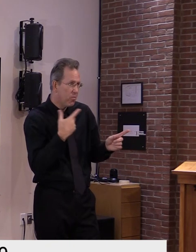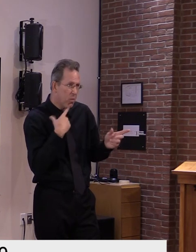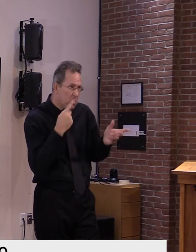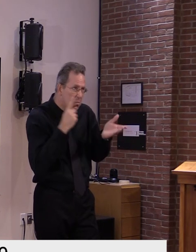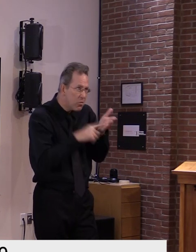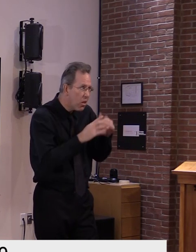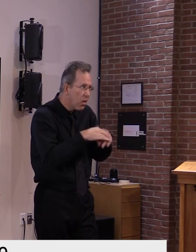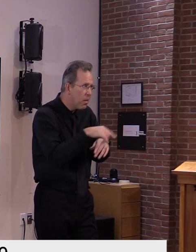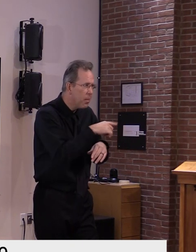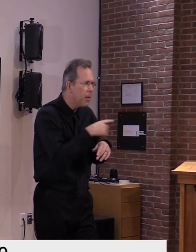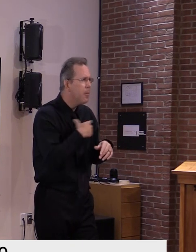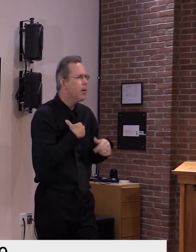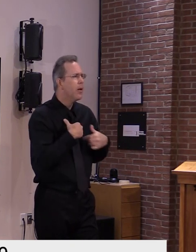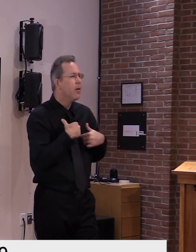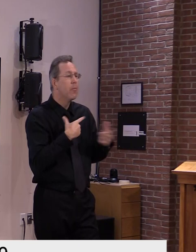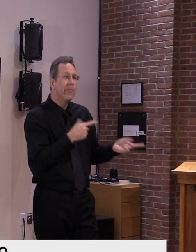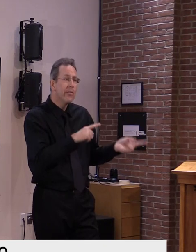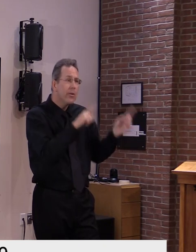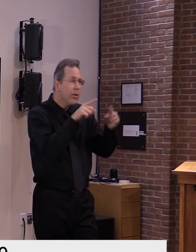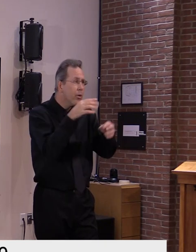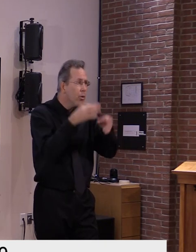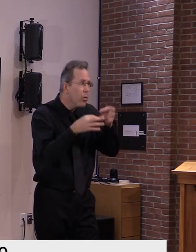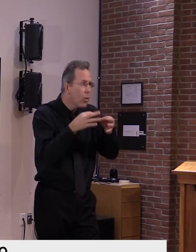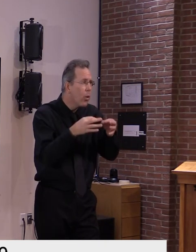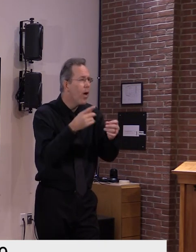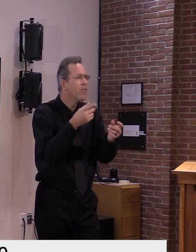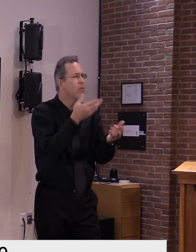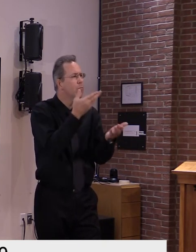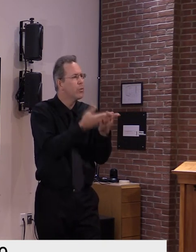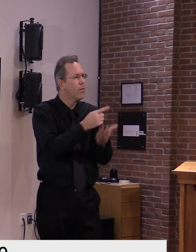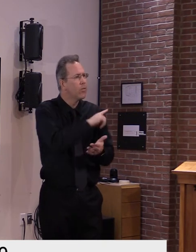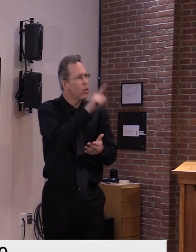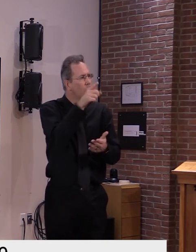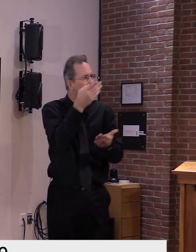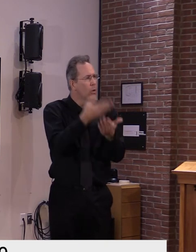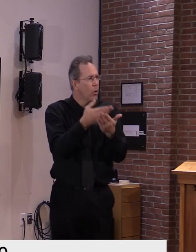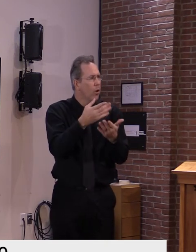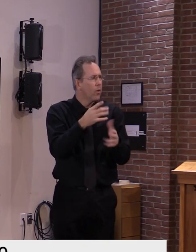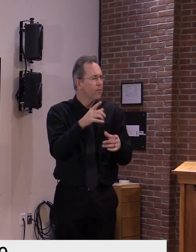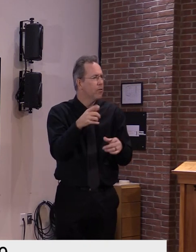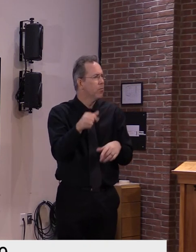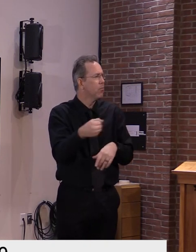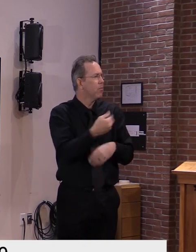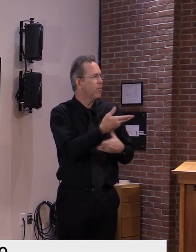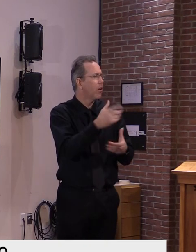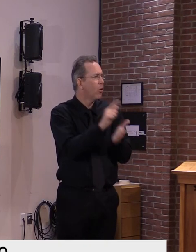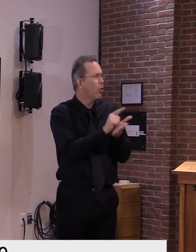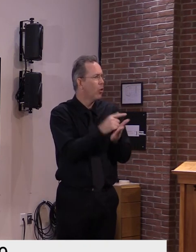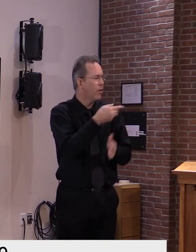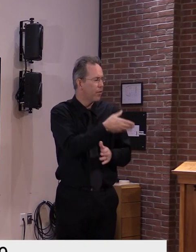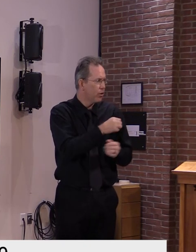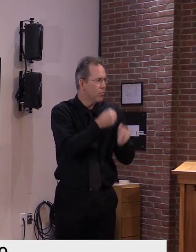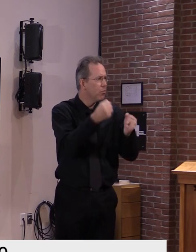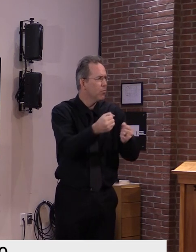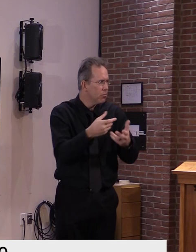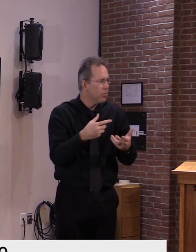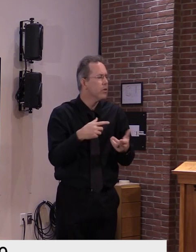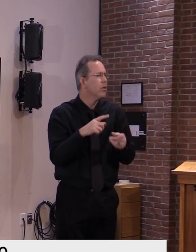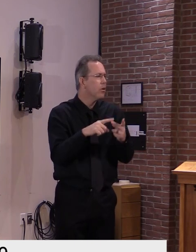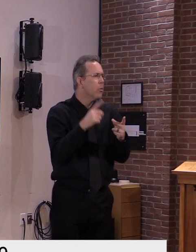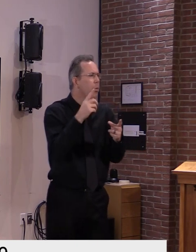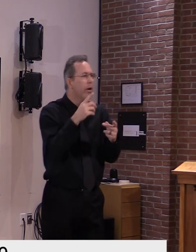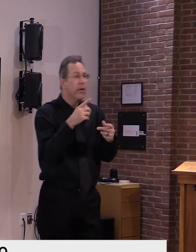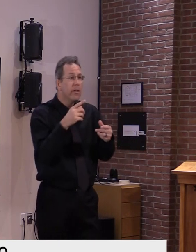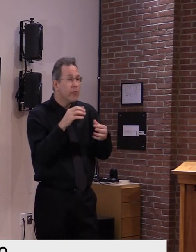reasonable and prudent person to believe a crime has been committed and that evidence of that crime will be found in the place to be searched. So there's a pretty